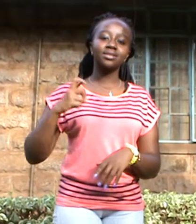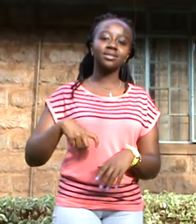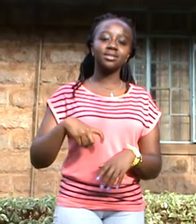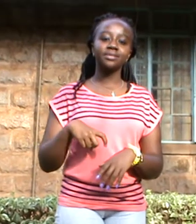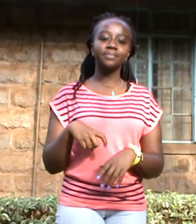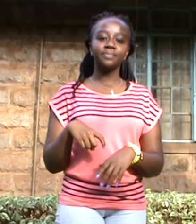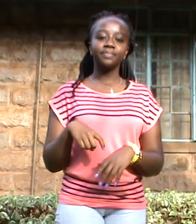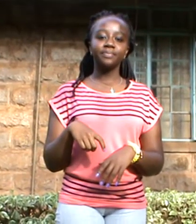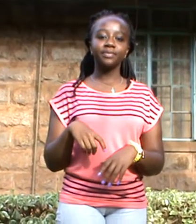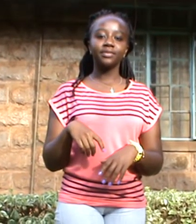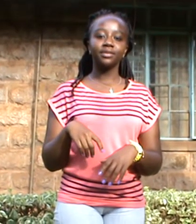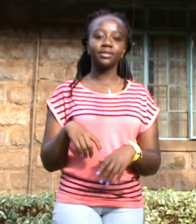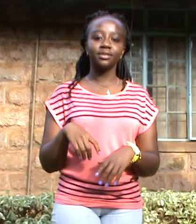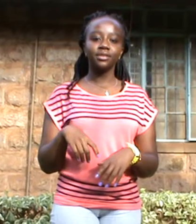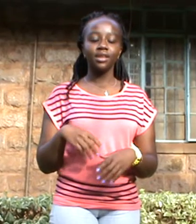Everything you buy Service industry